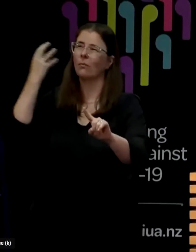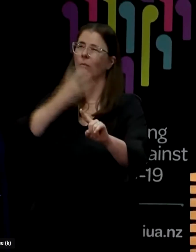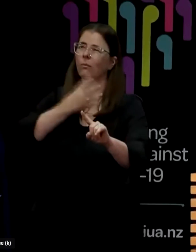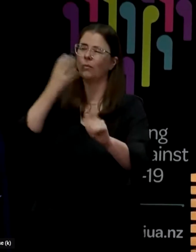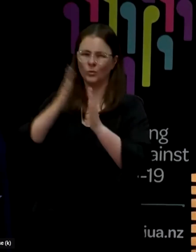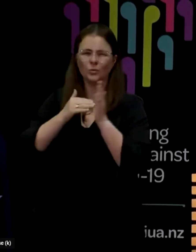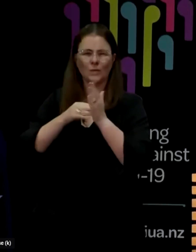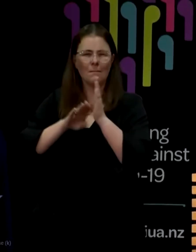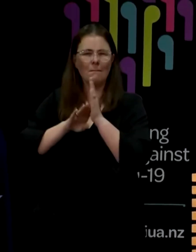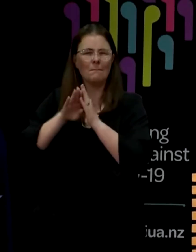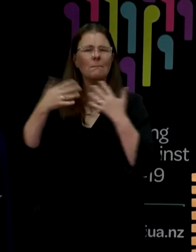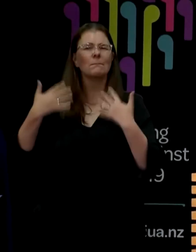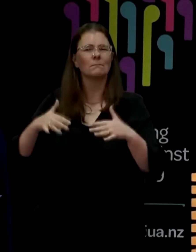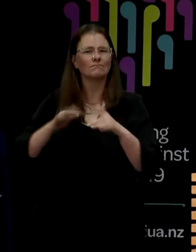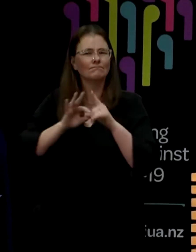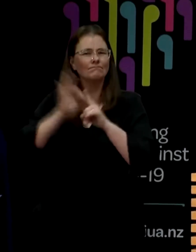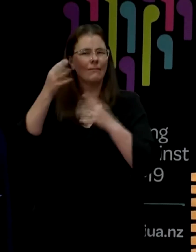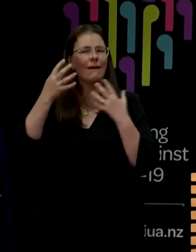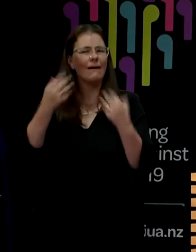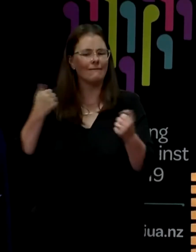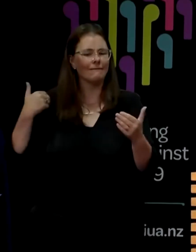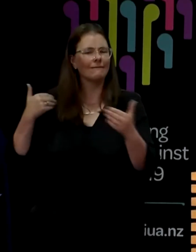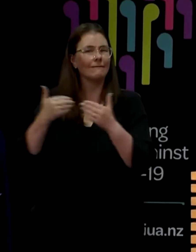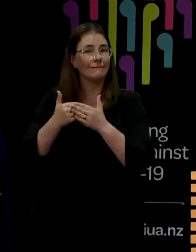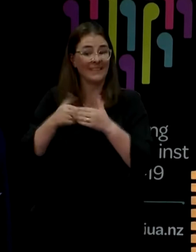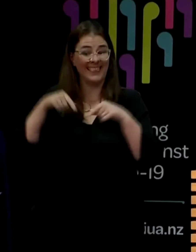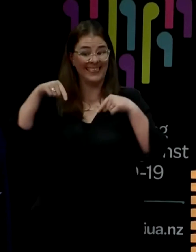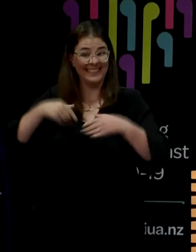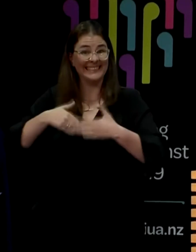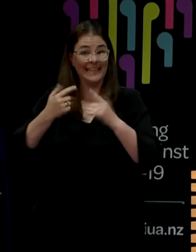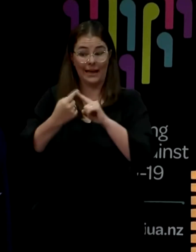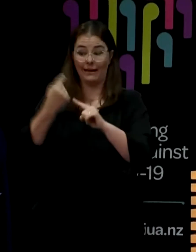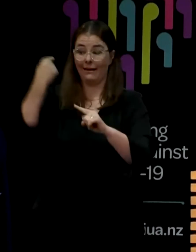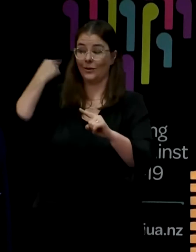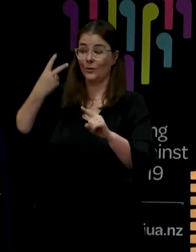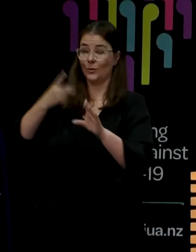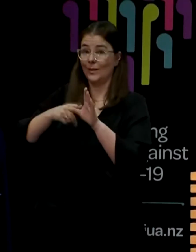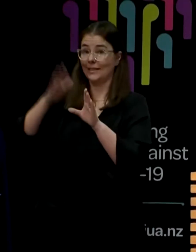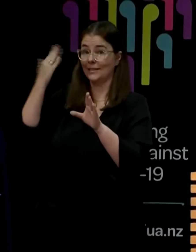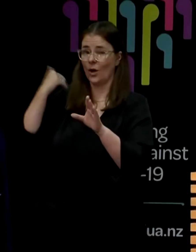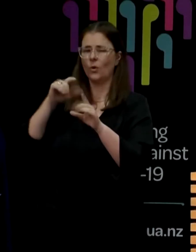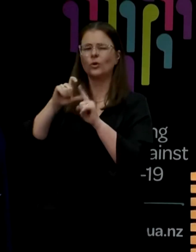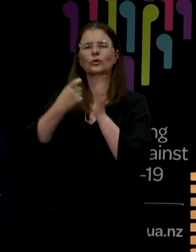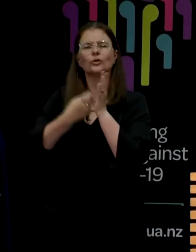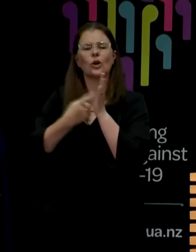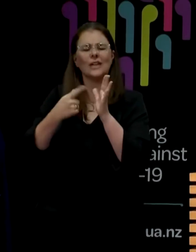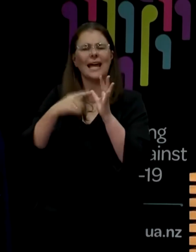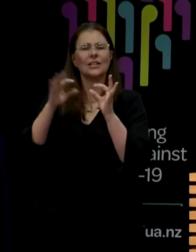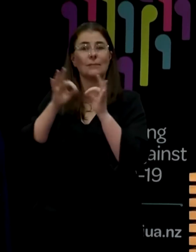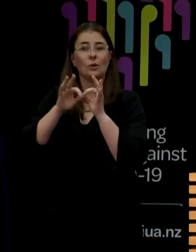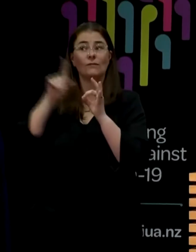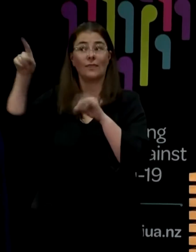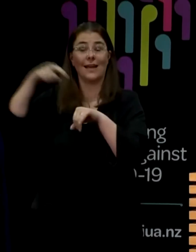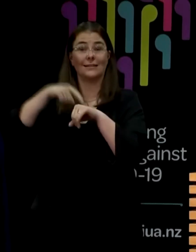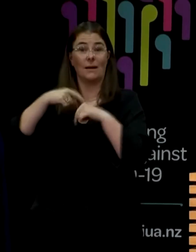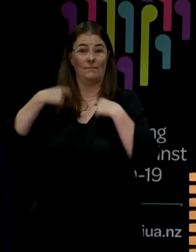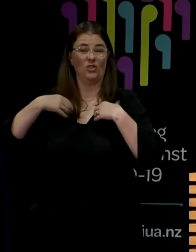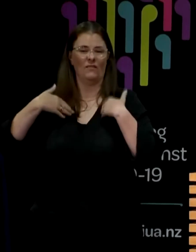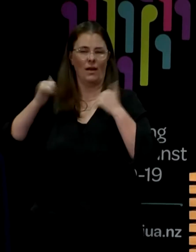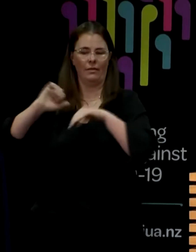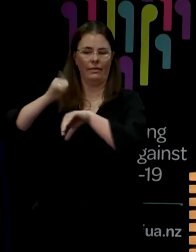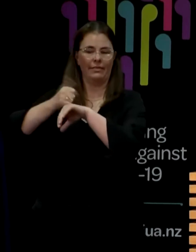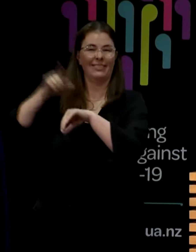has come. This exact day 2 years ago, Dr. Ashley Bloomfield announced from over at the Ministry of